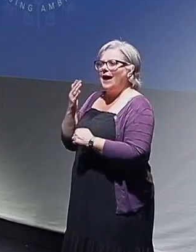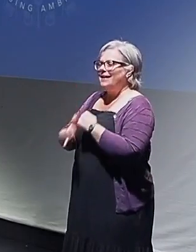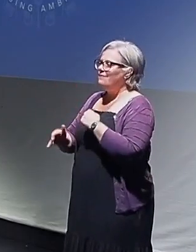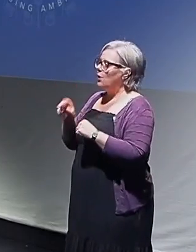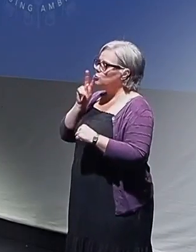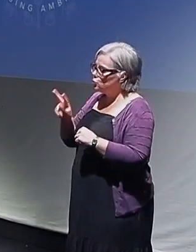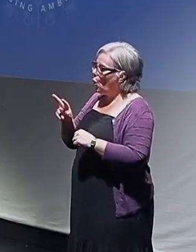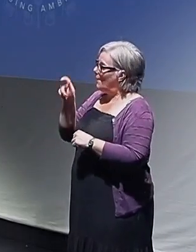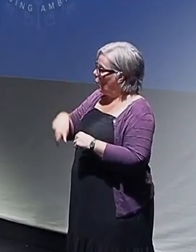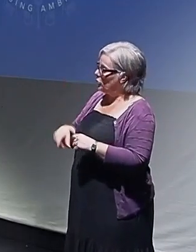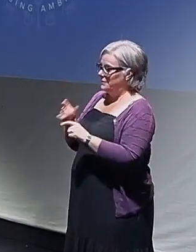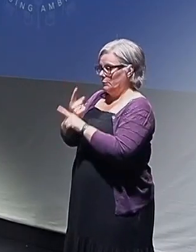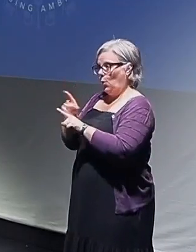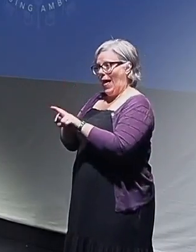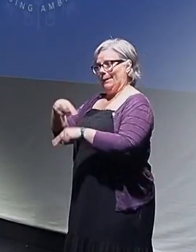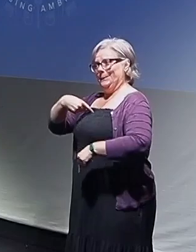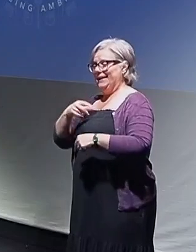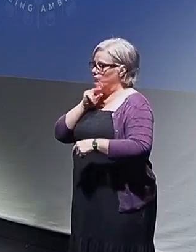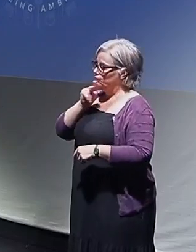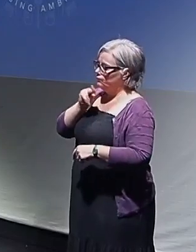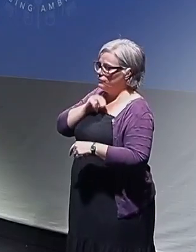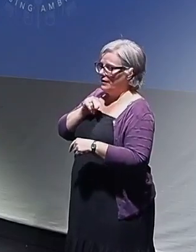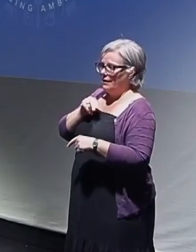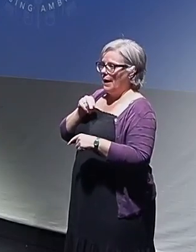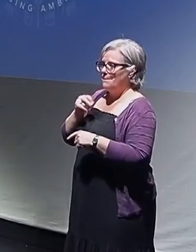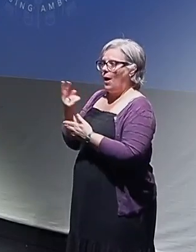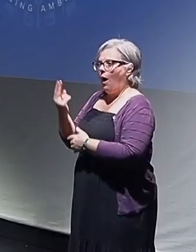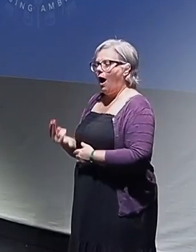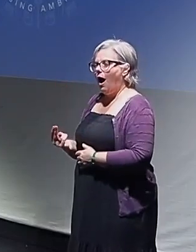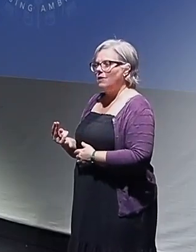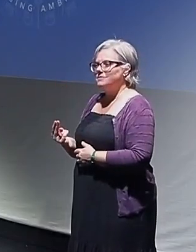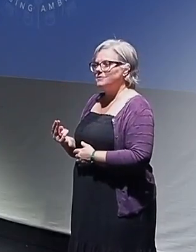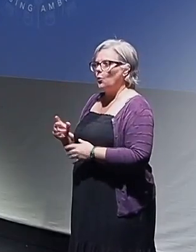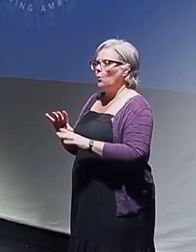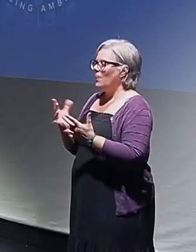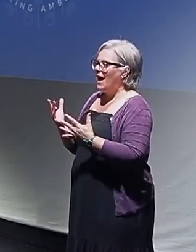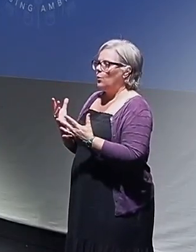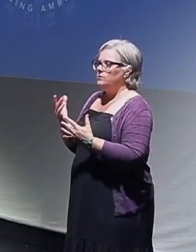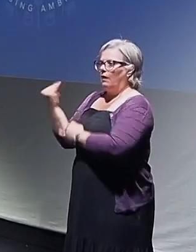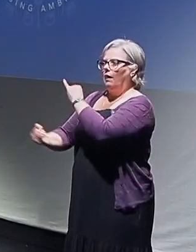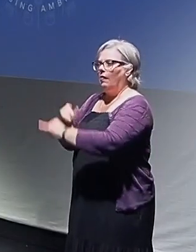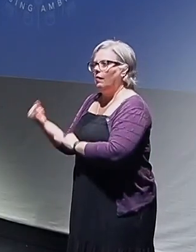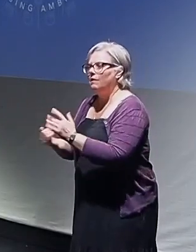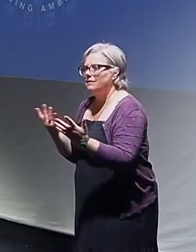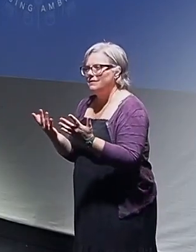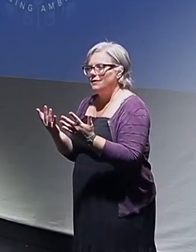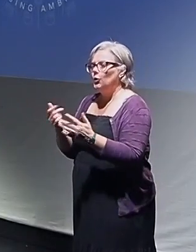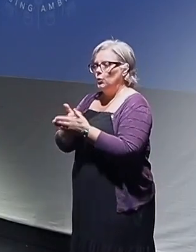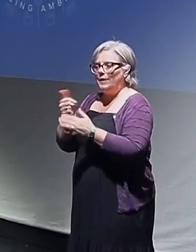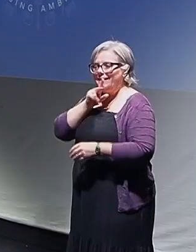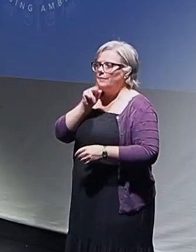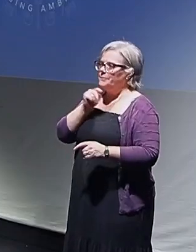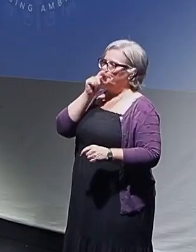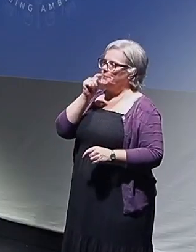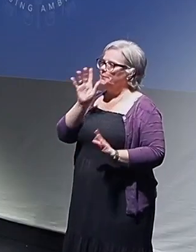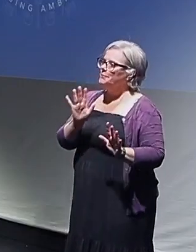like me talking about art in an enthusiastic way that wasn't slagging it off. I love it. It makes me so